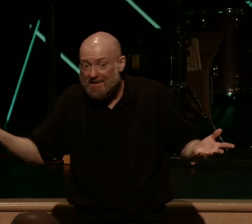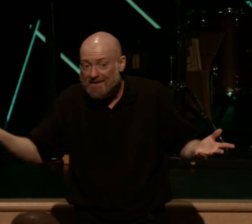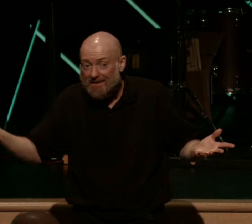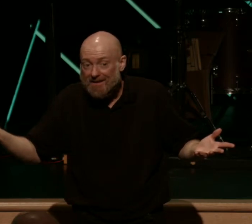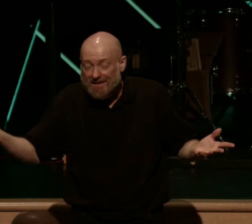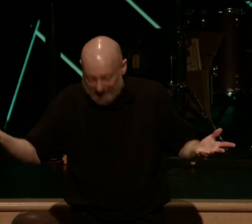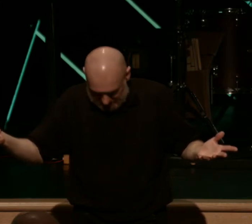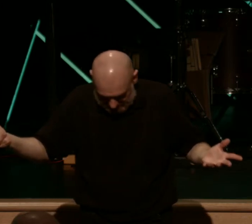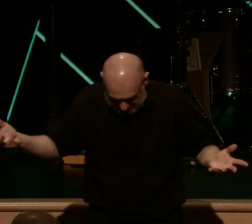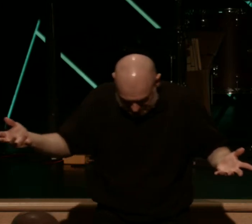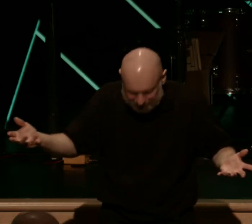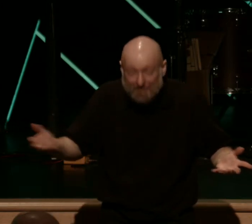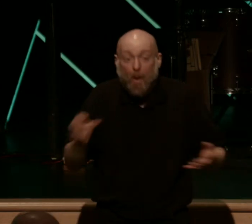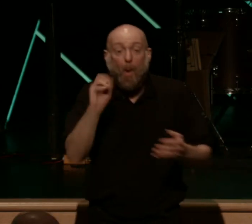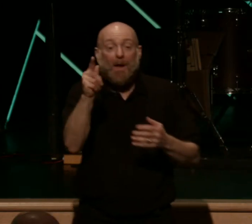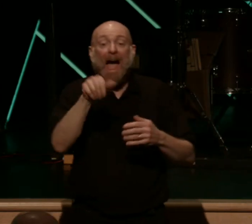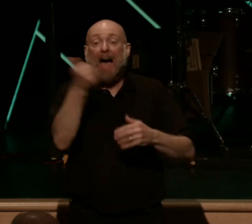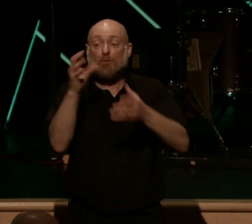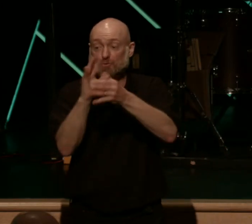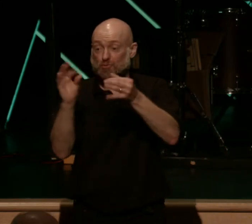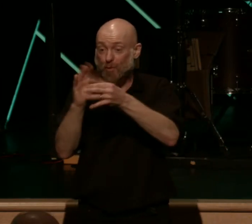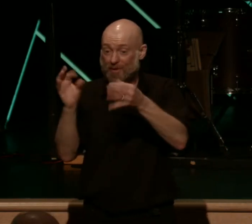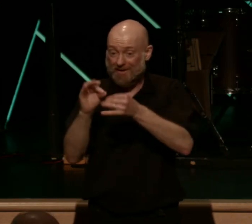Epic husband fail number